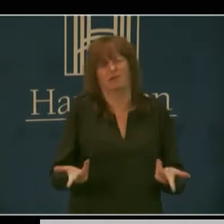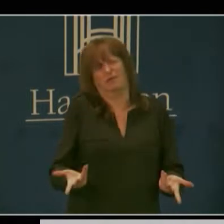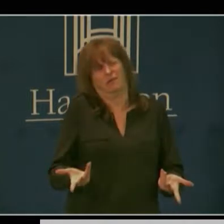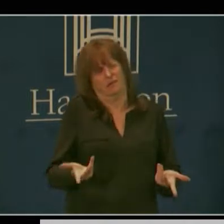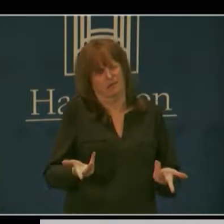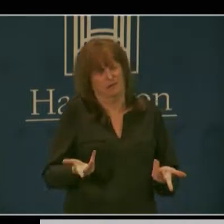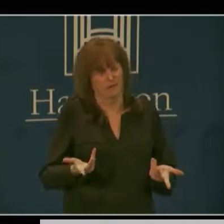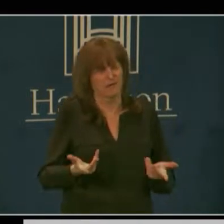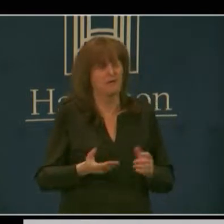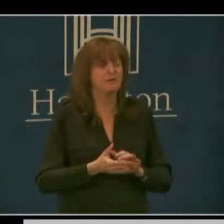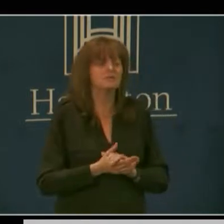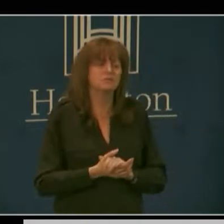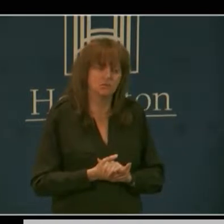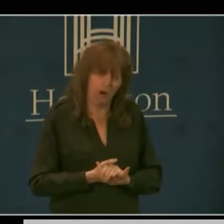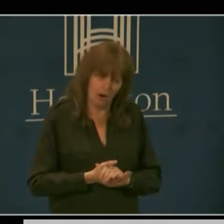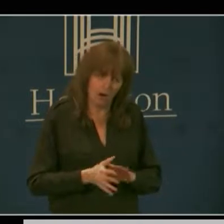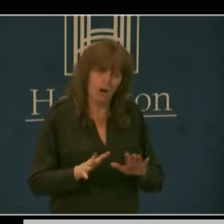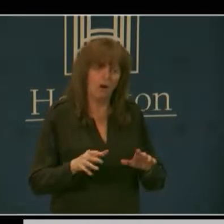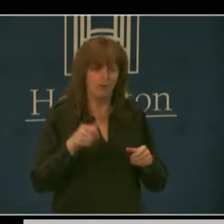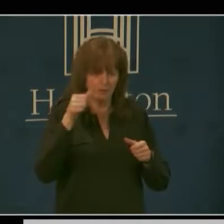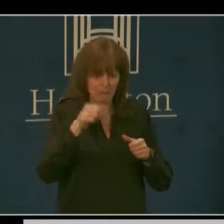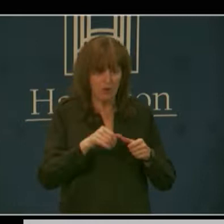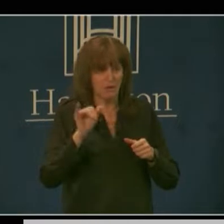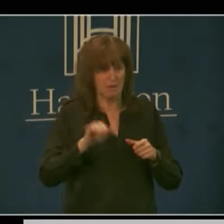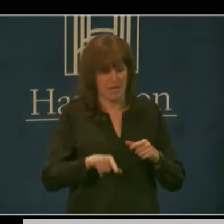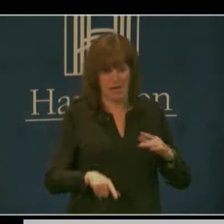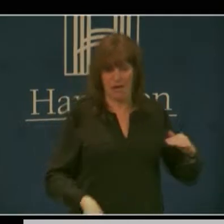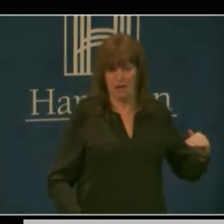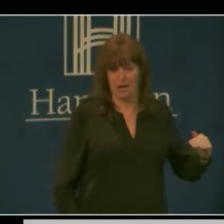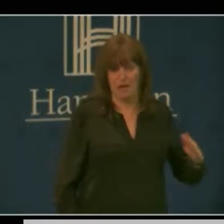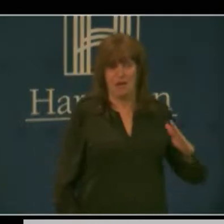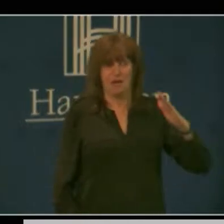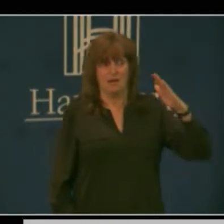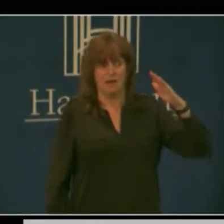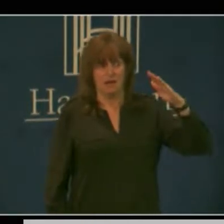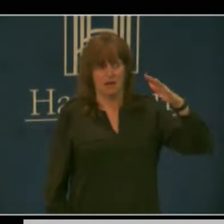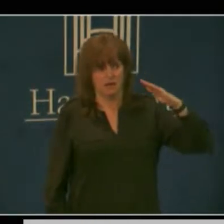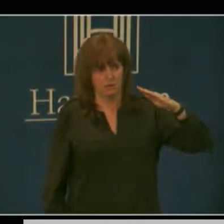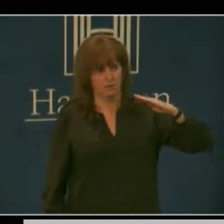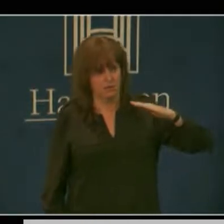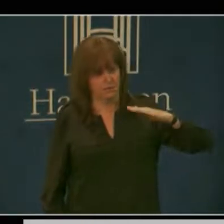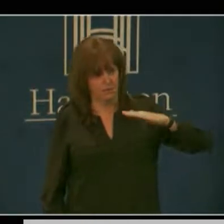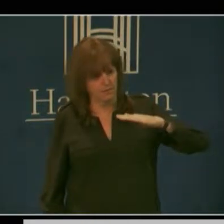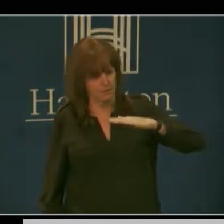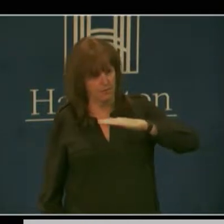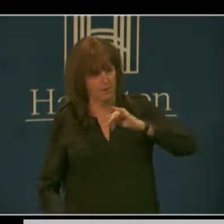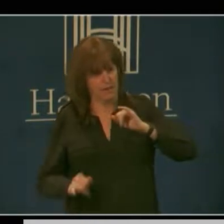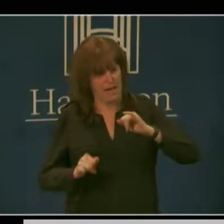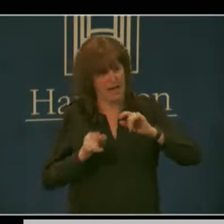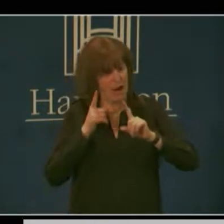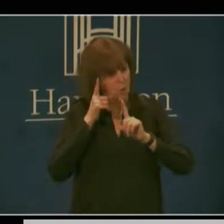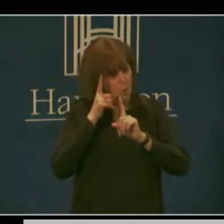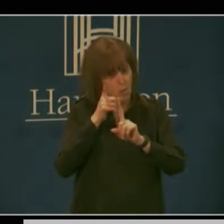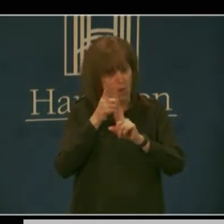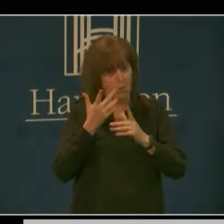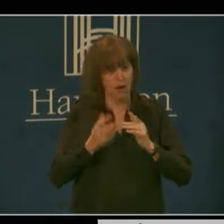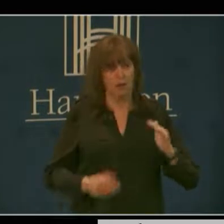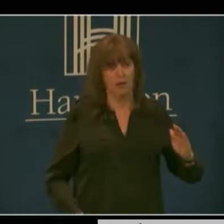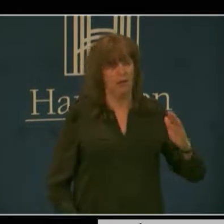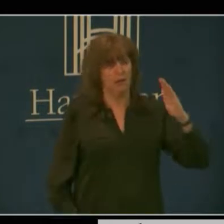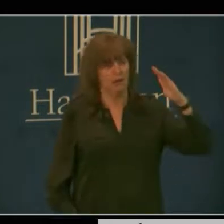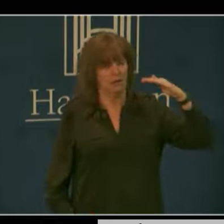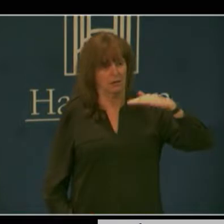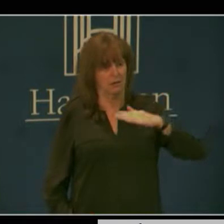bit about that, because that really is the main strategy. The flattening this curve, and we're not even doing that. What we want to do is we